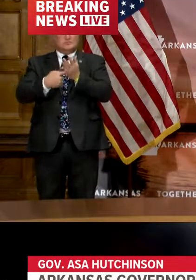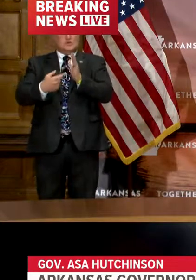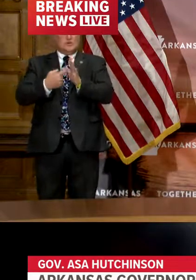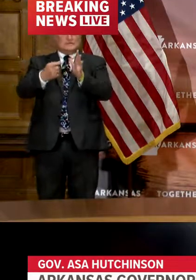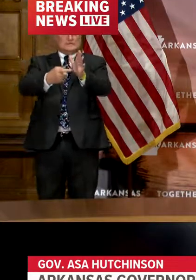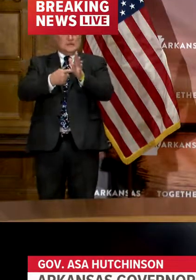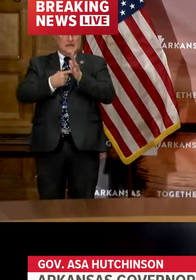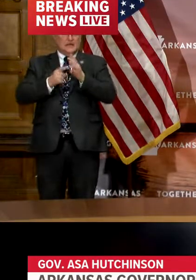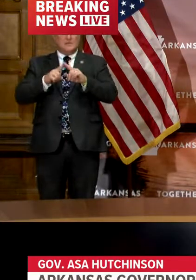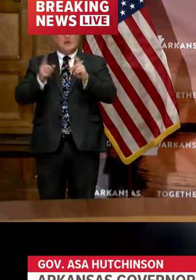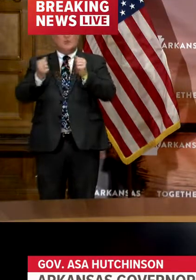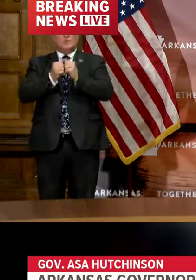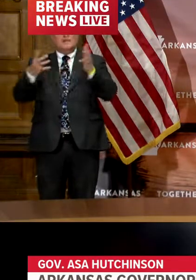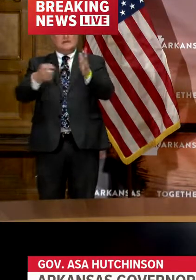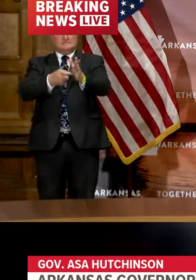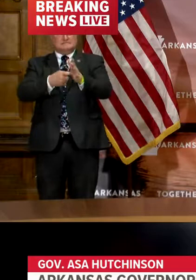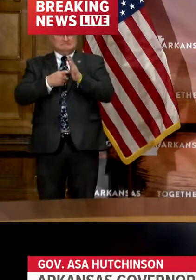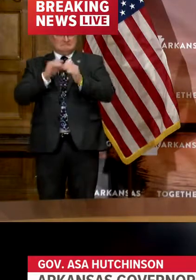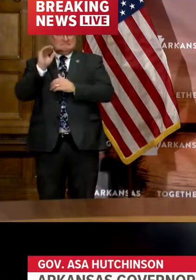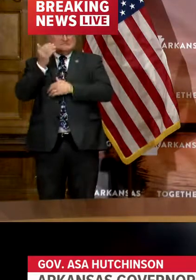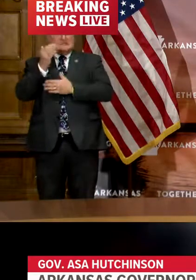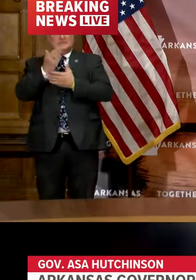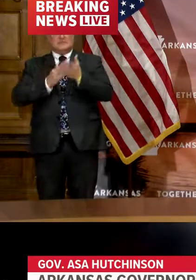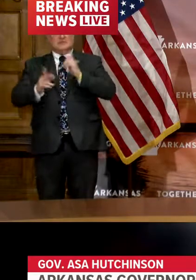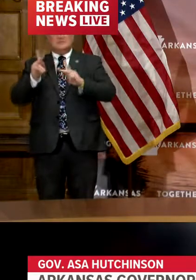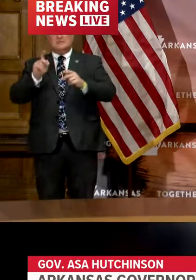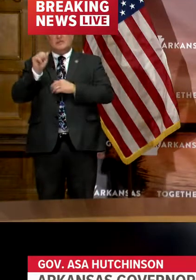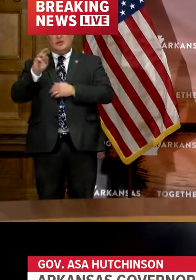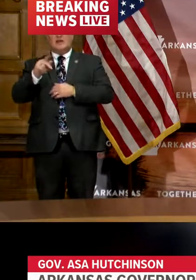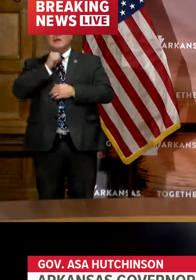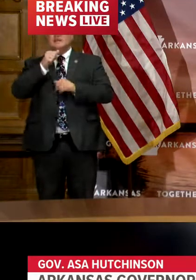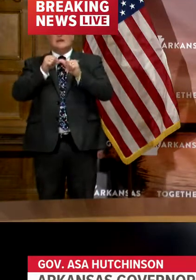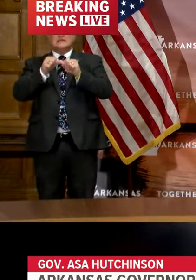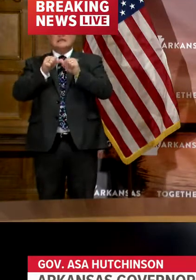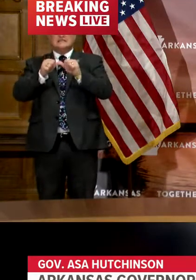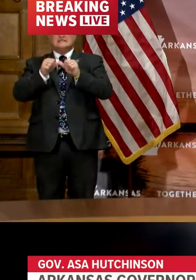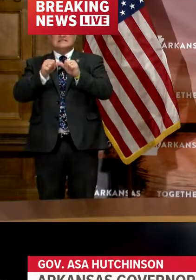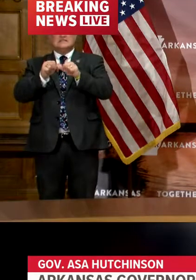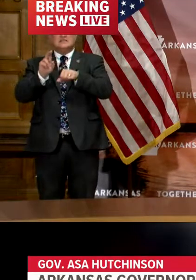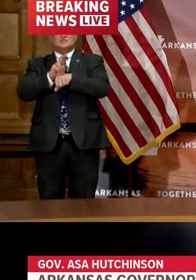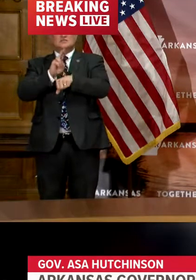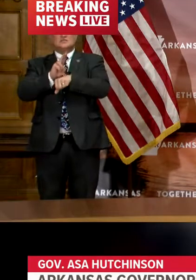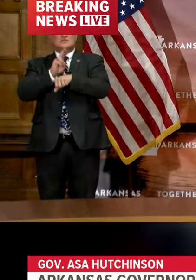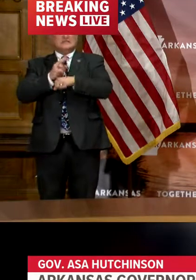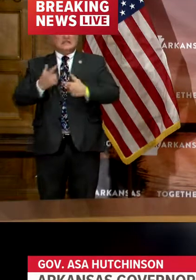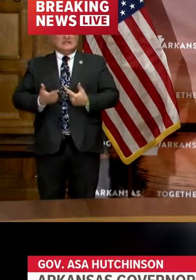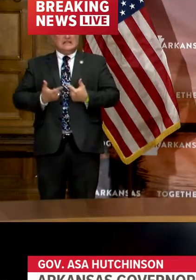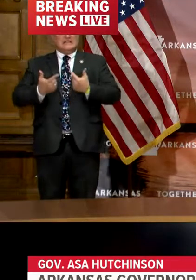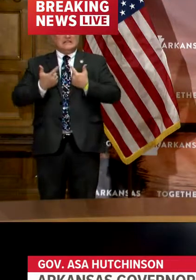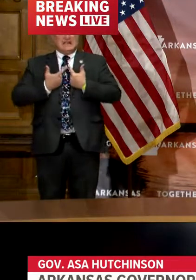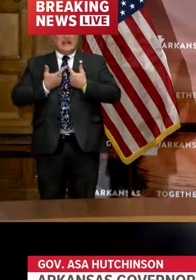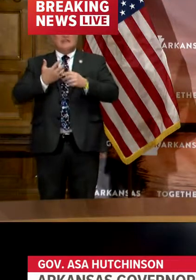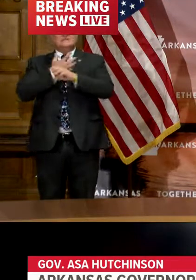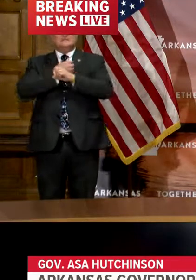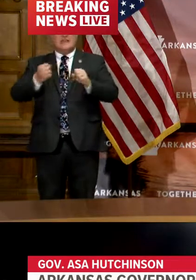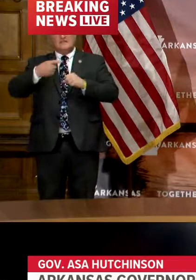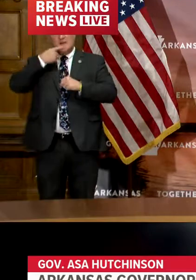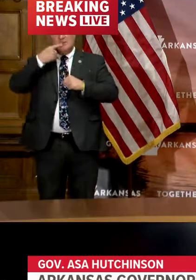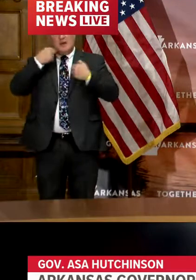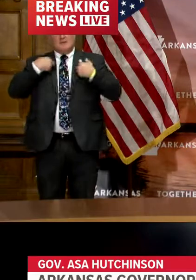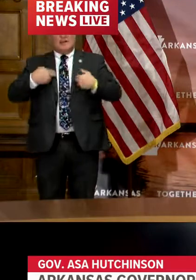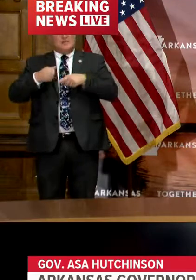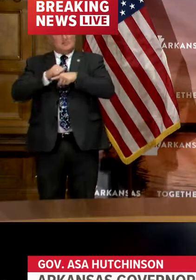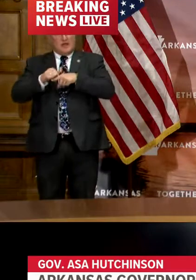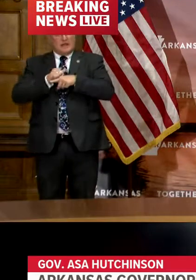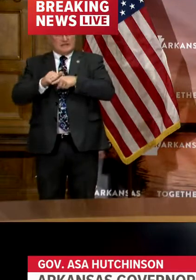mandated, but without mandates, it seems some Arkansans are not consistently using life-saving public health practices. Are